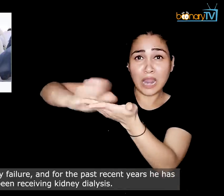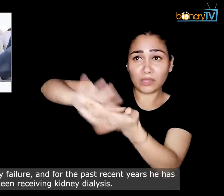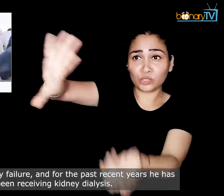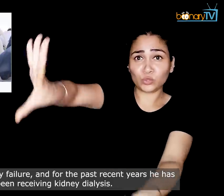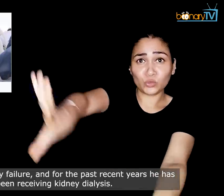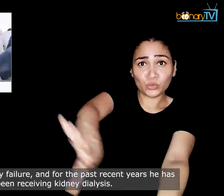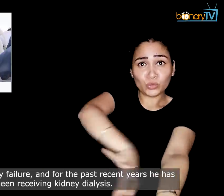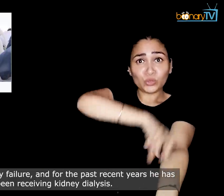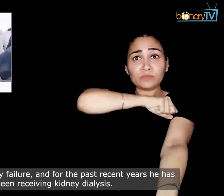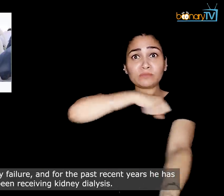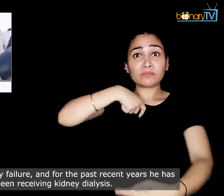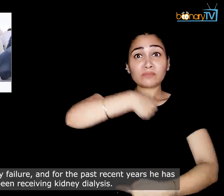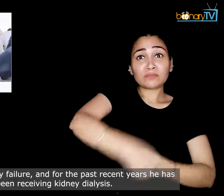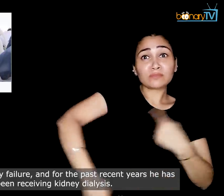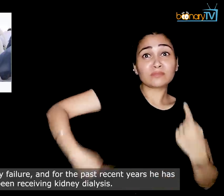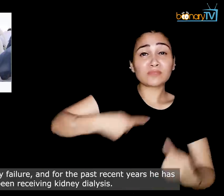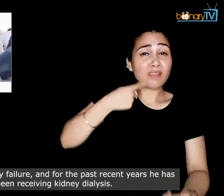has been receiving kidney dialysis.